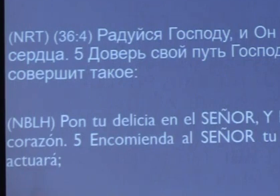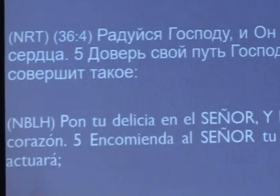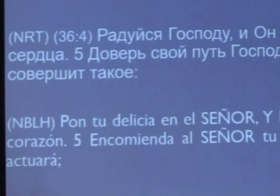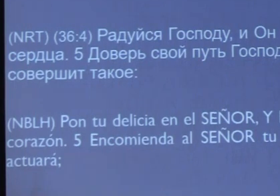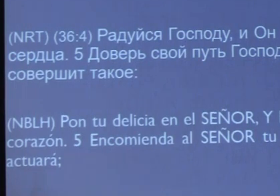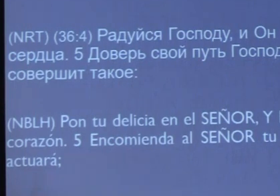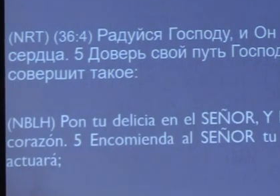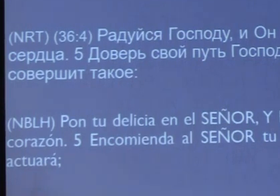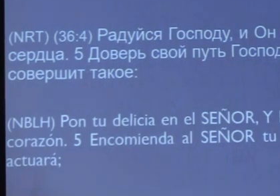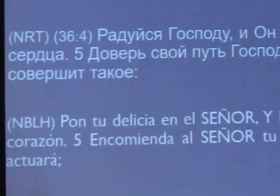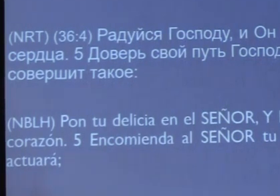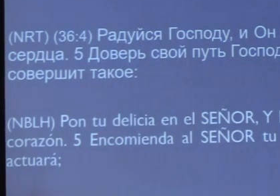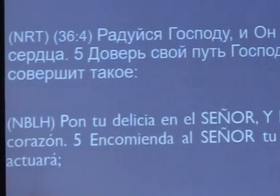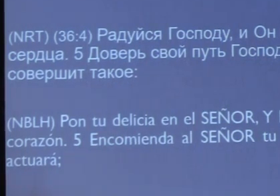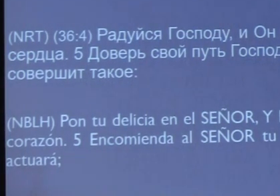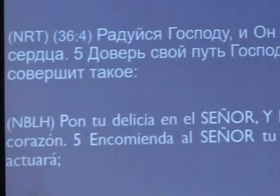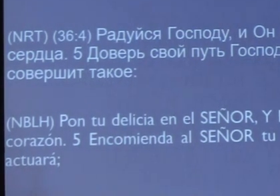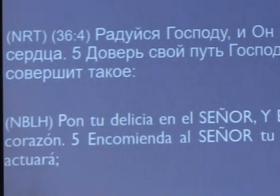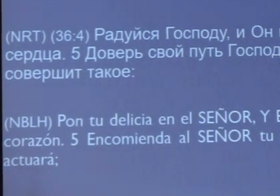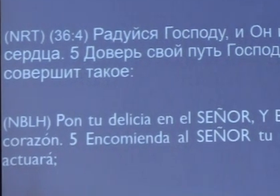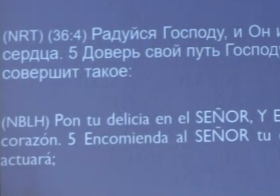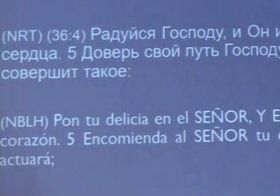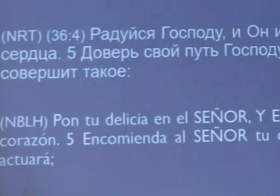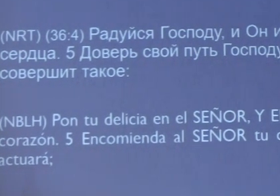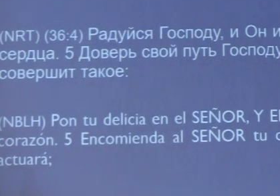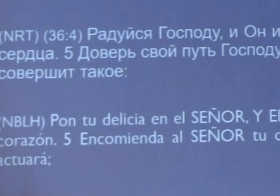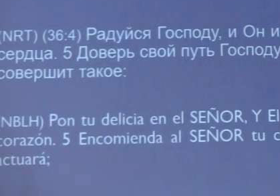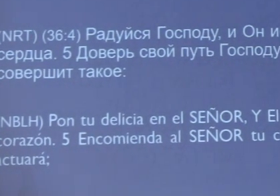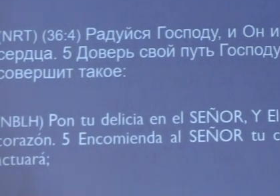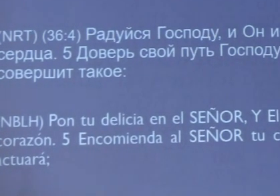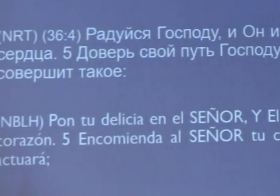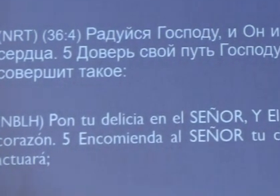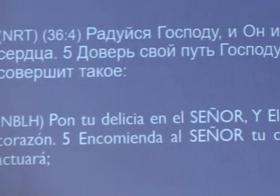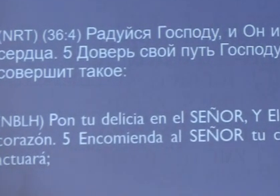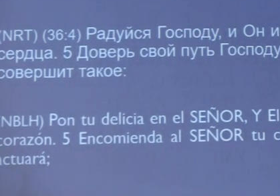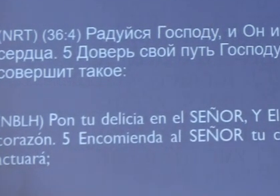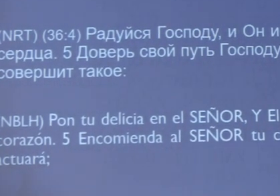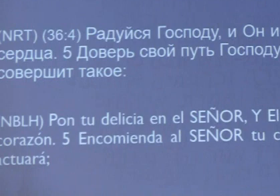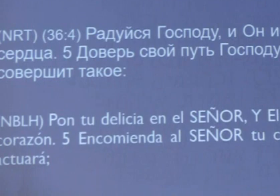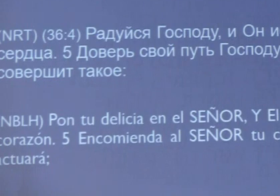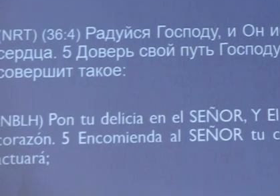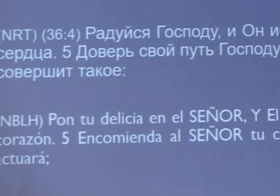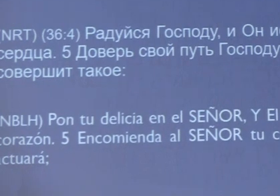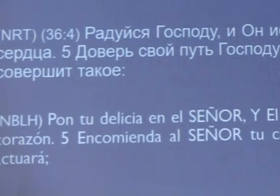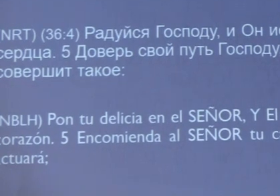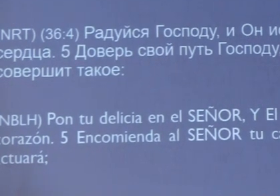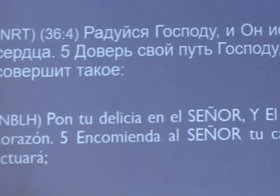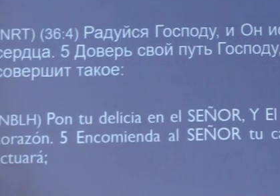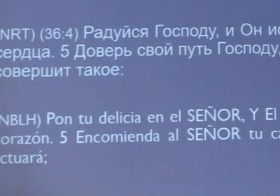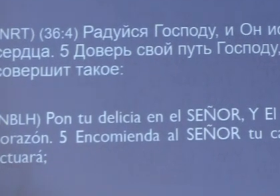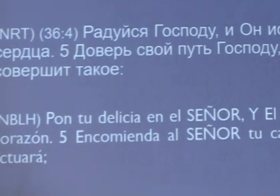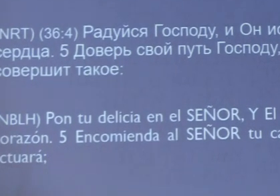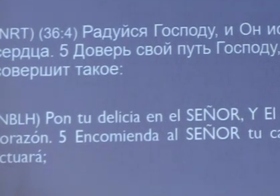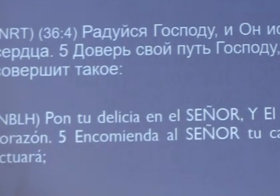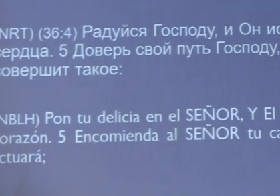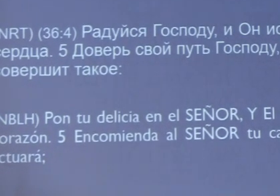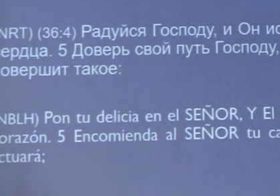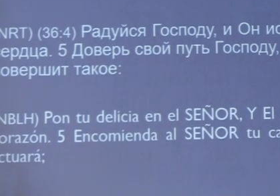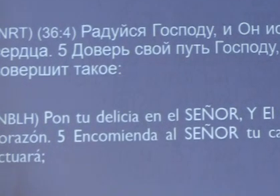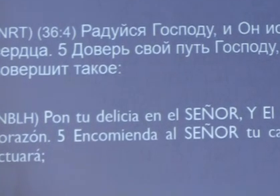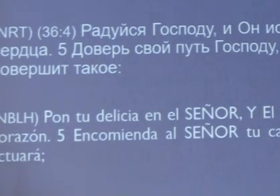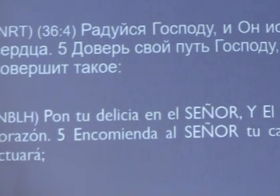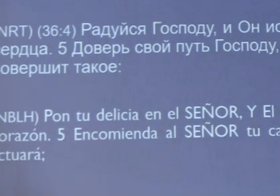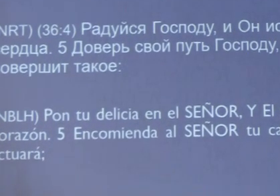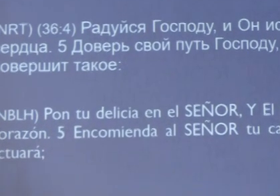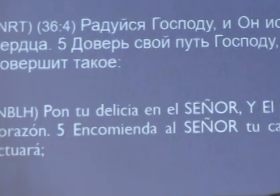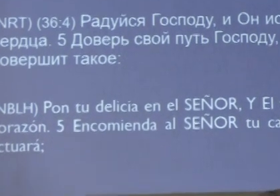he told us things like feeding the hungry, caring for the homeless, clothing the naked, being available to your family, and honoring